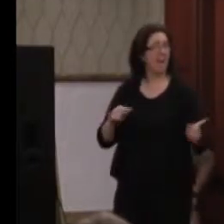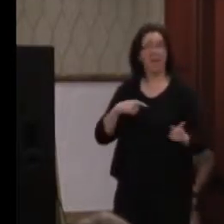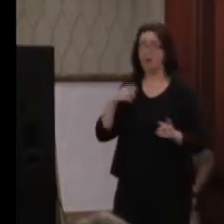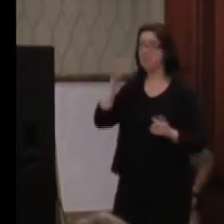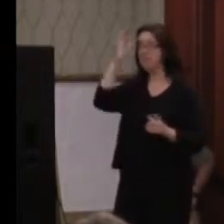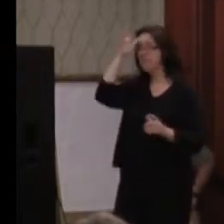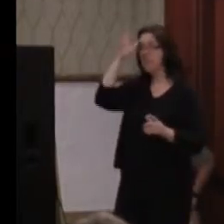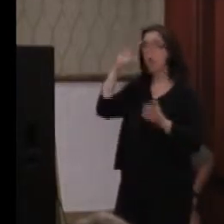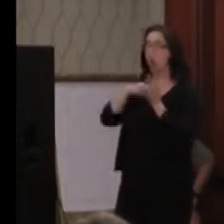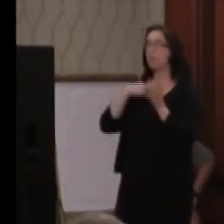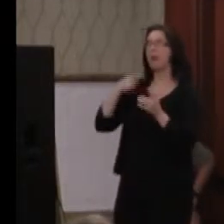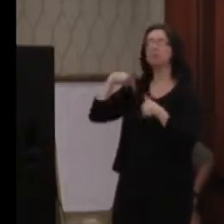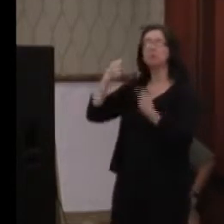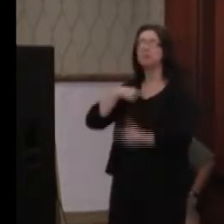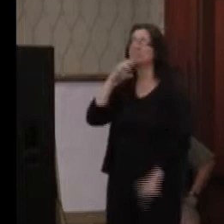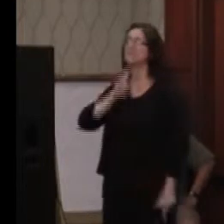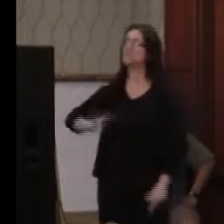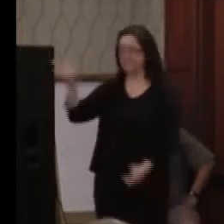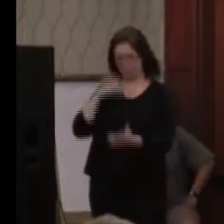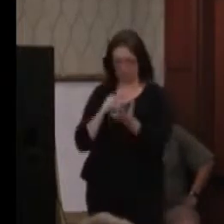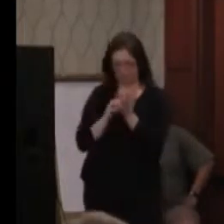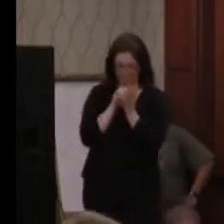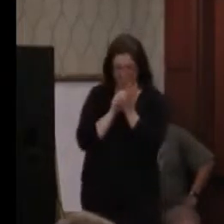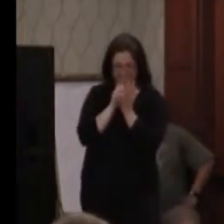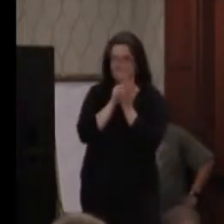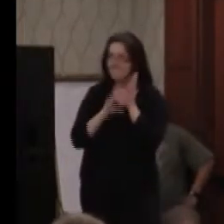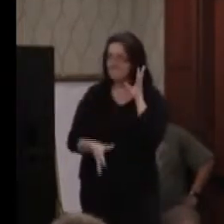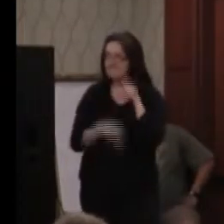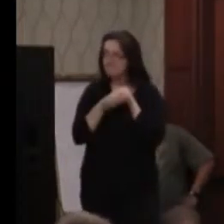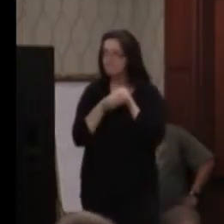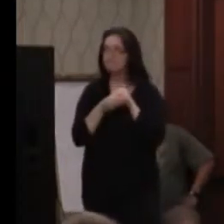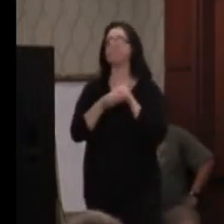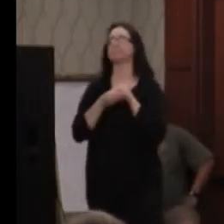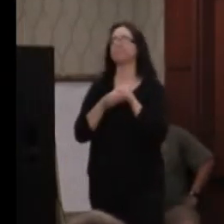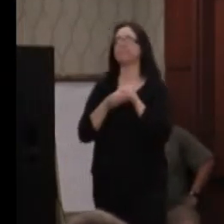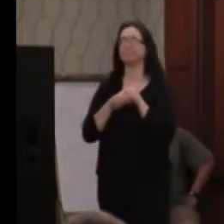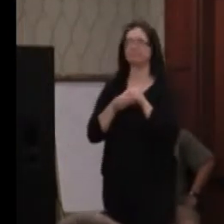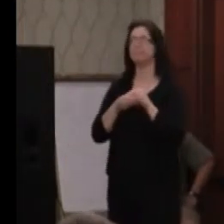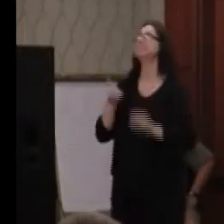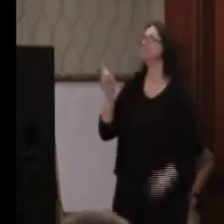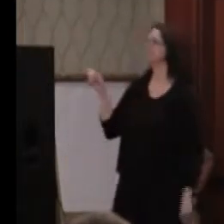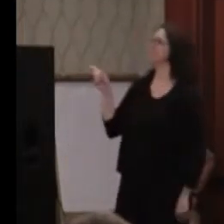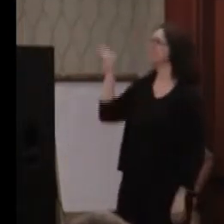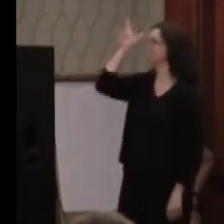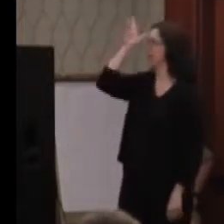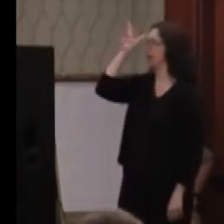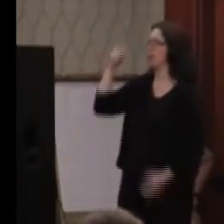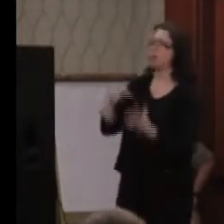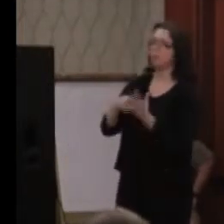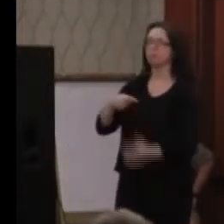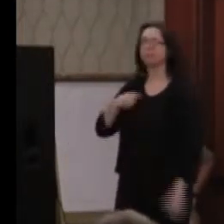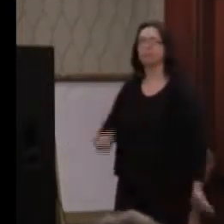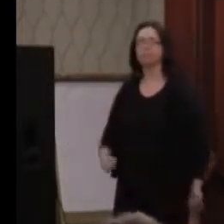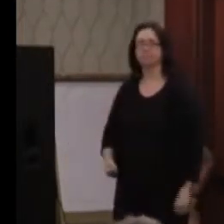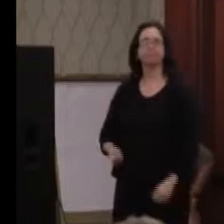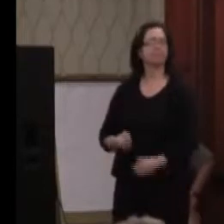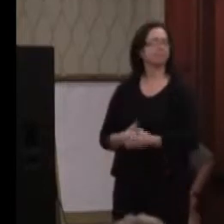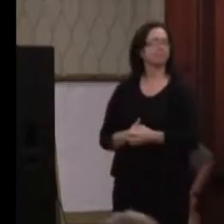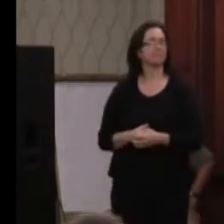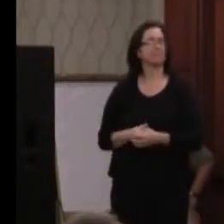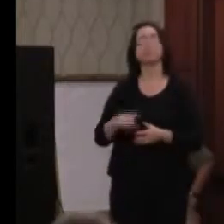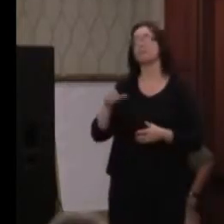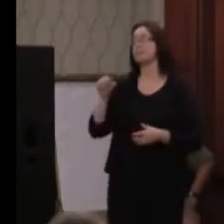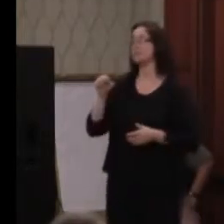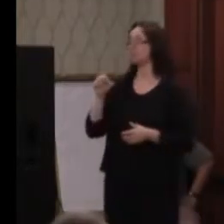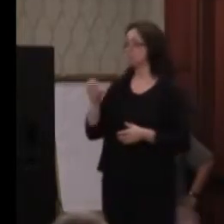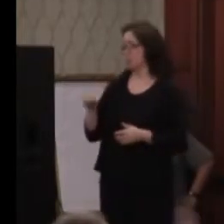father owed me from the time I was 6 years old going out with all this stuff. My money, I want my money. So